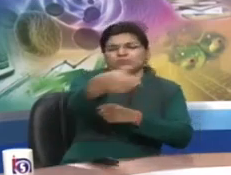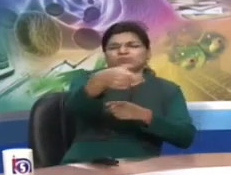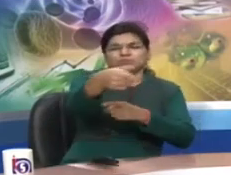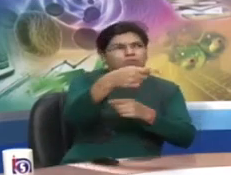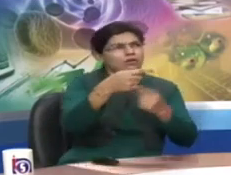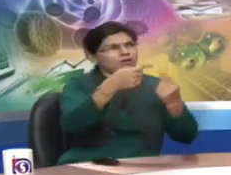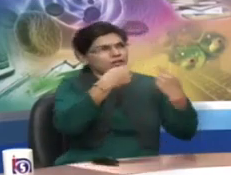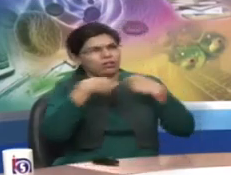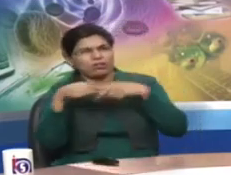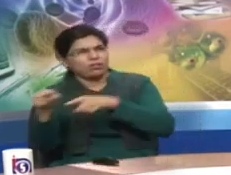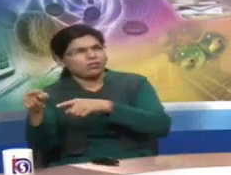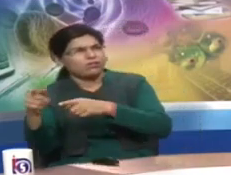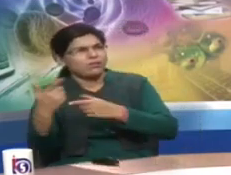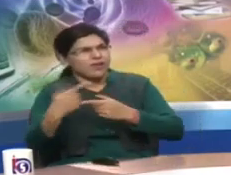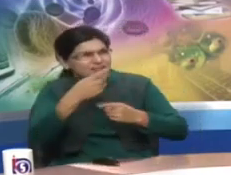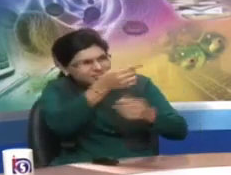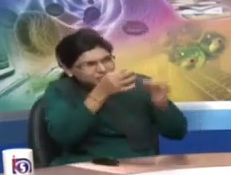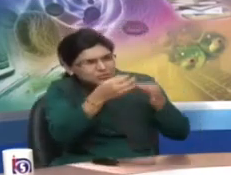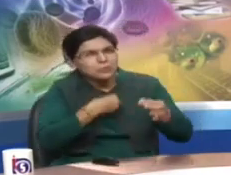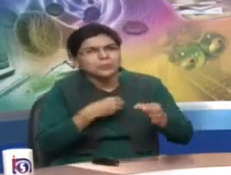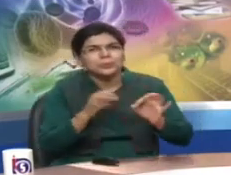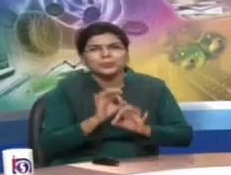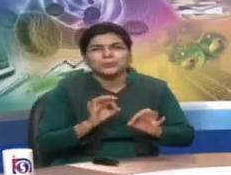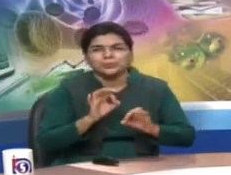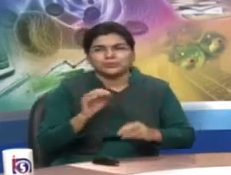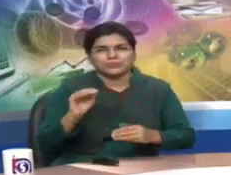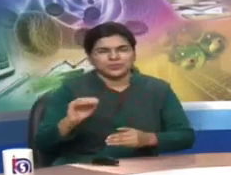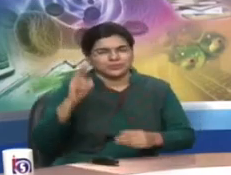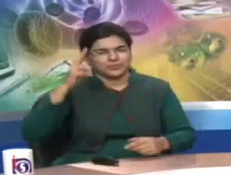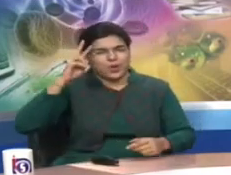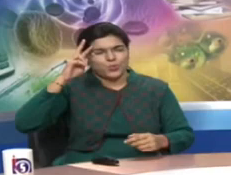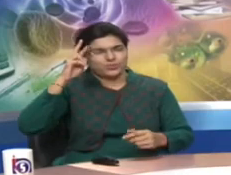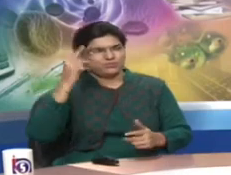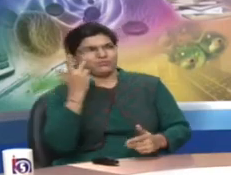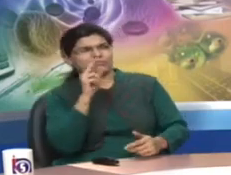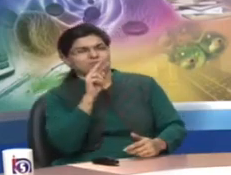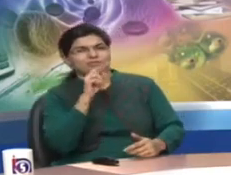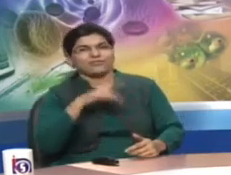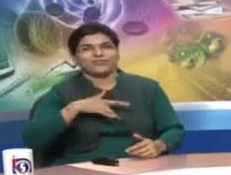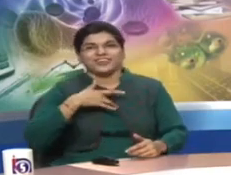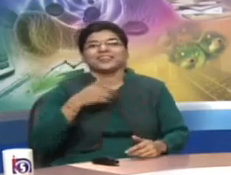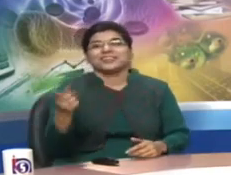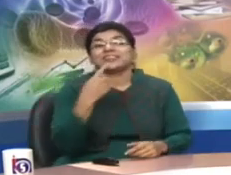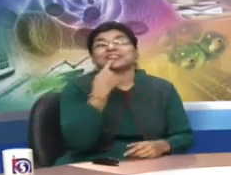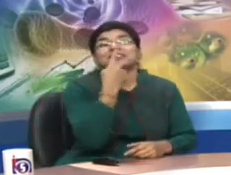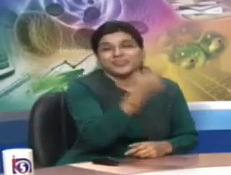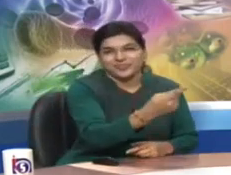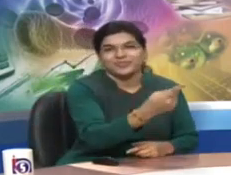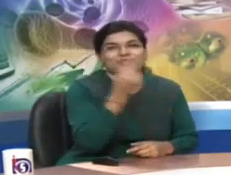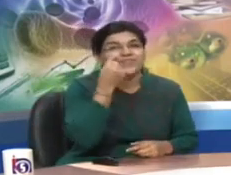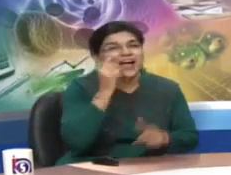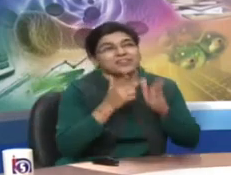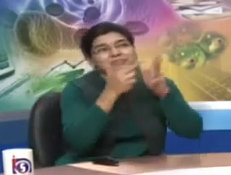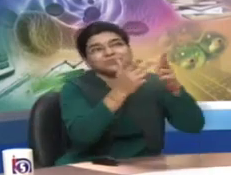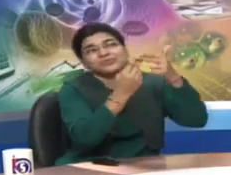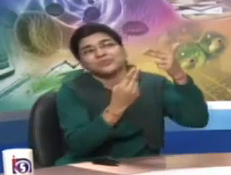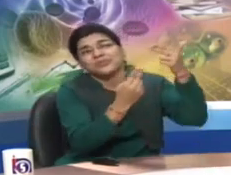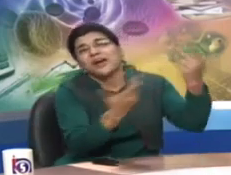The son had a doubt. Why wasn't